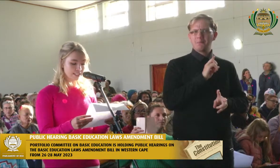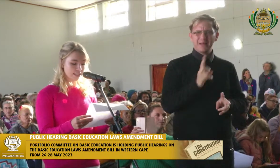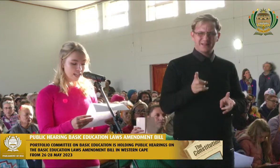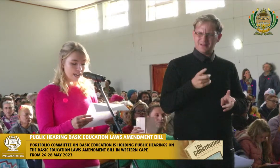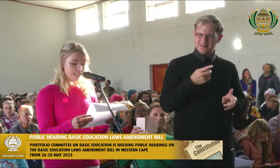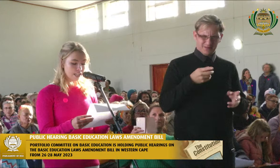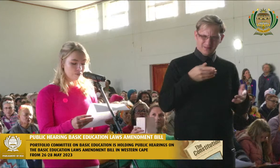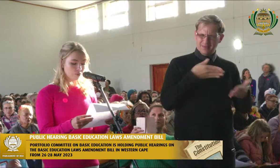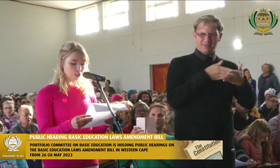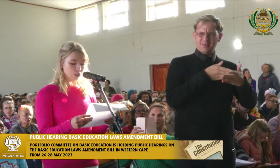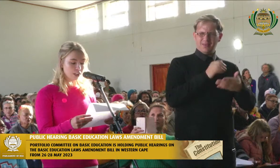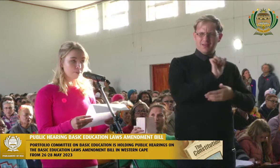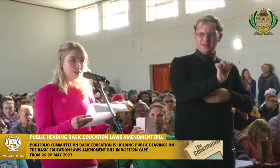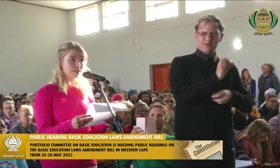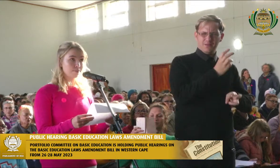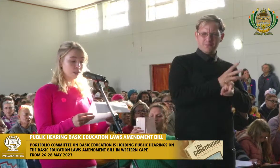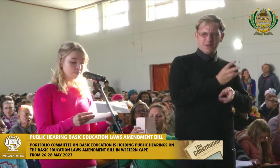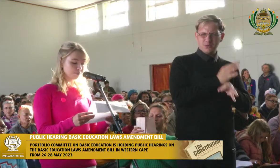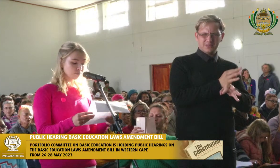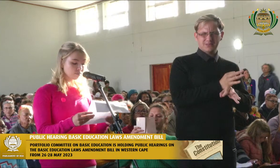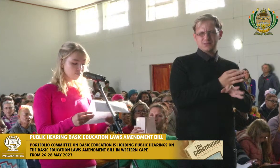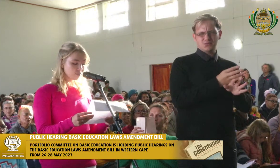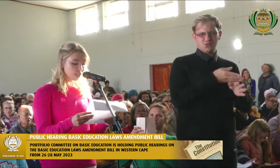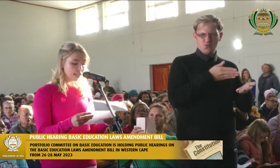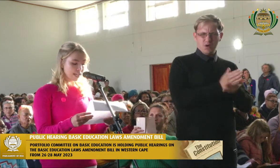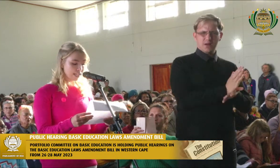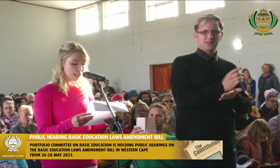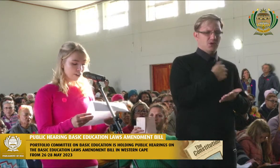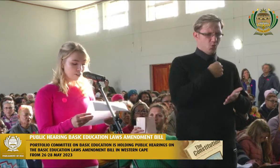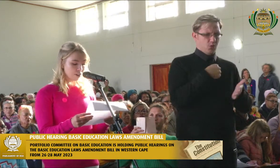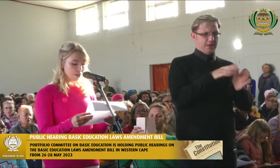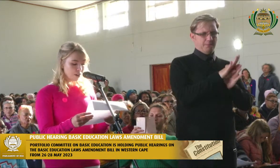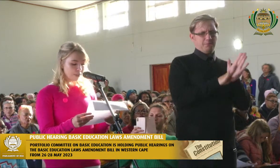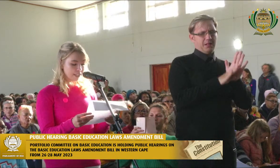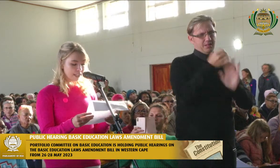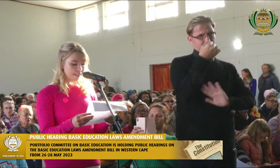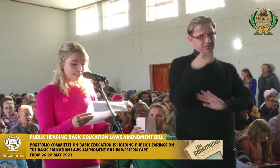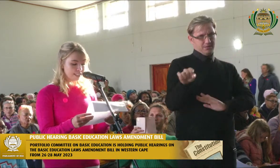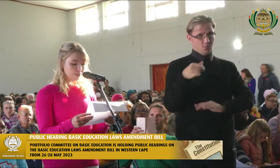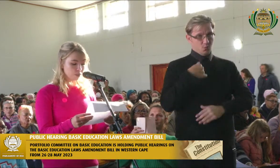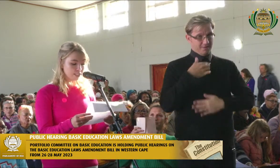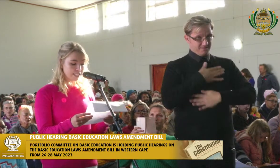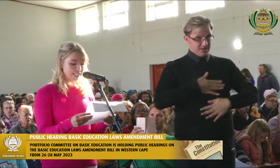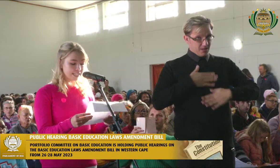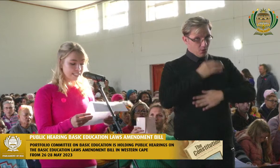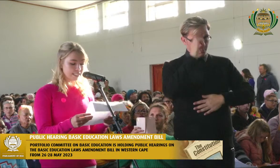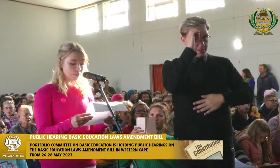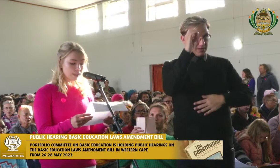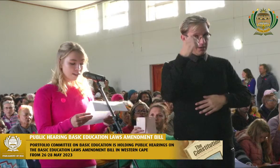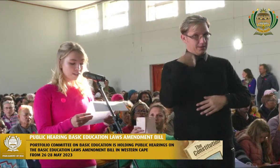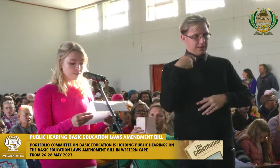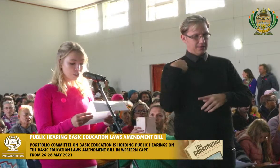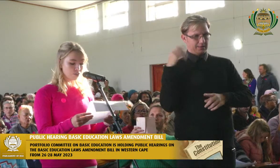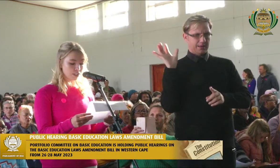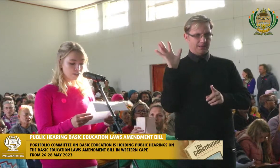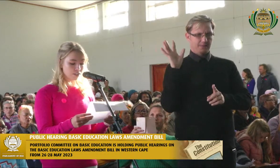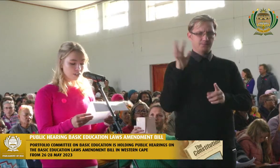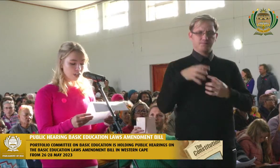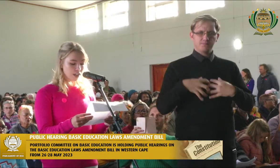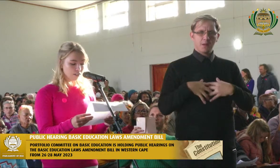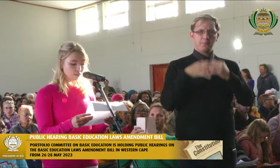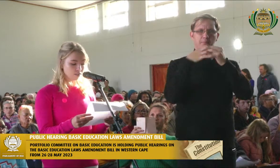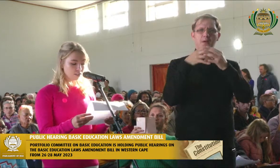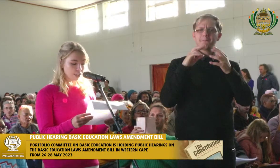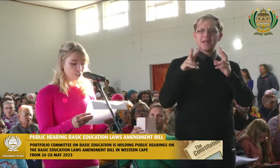constitutional rights, and therefore we strongly oppose this bill. It is our opinion that this bill was instigated without sufficient